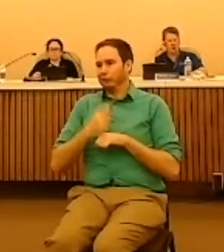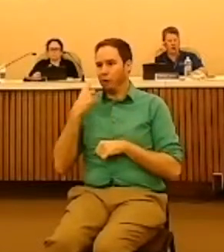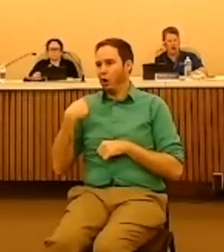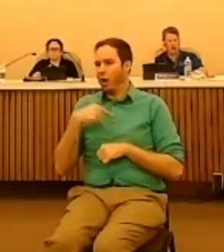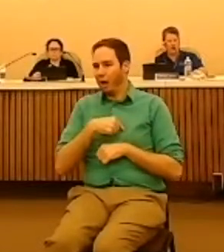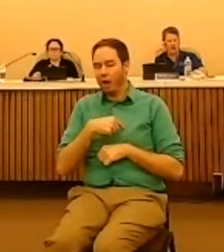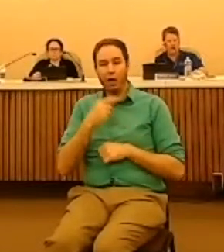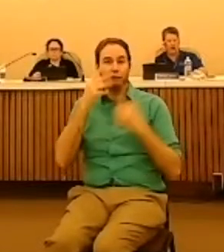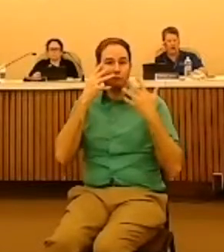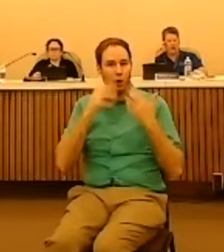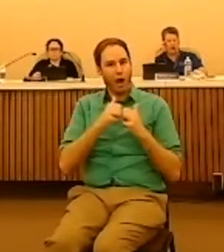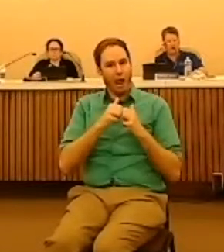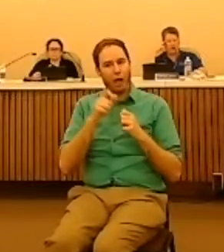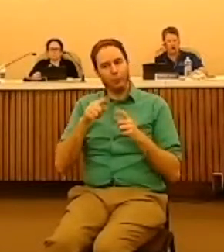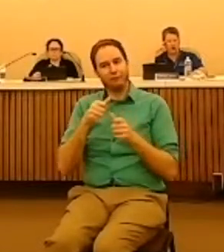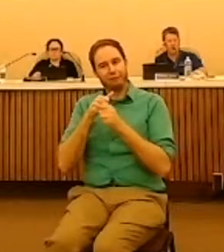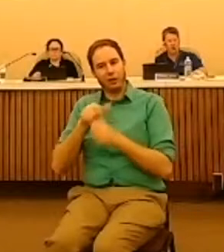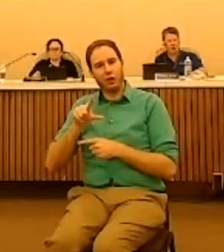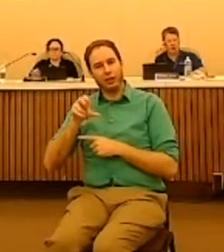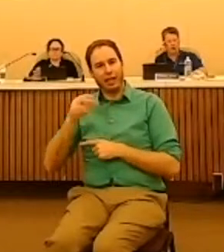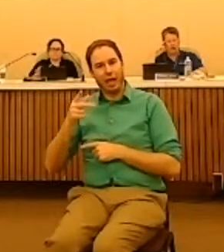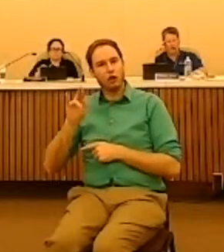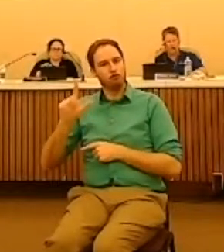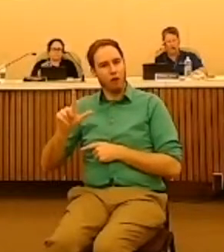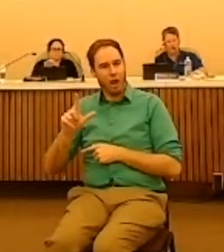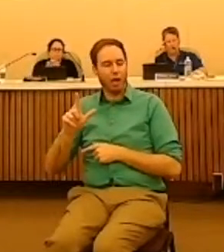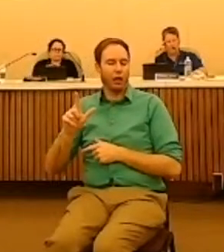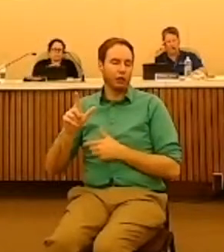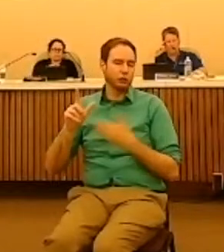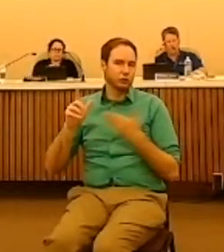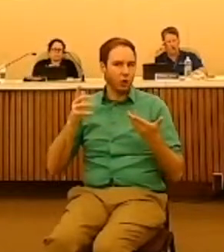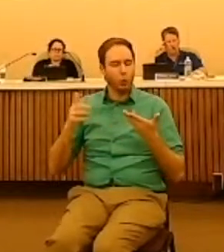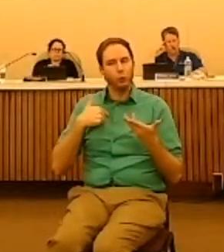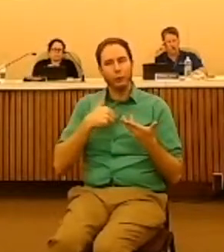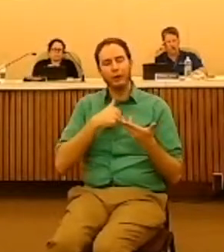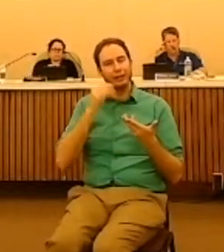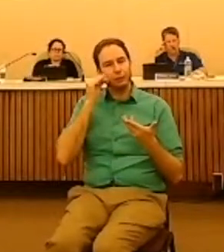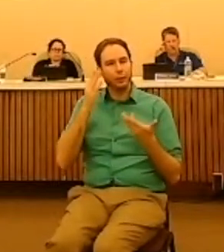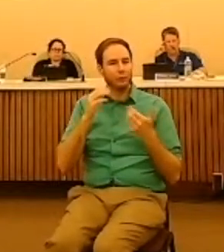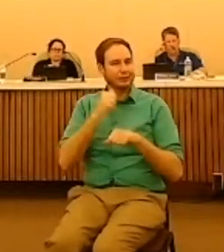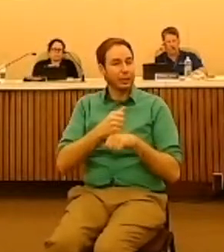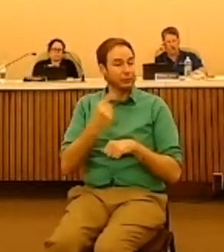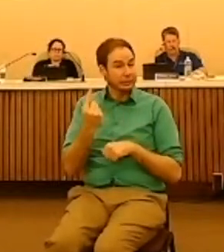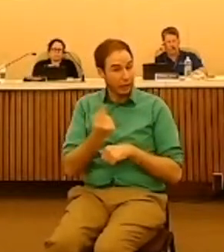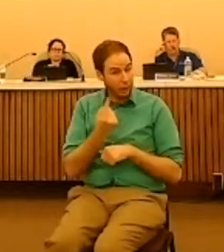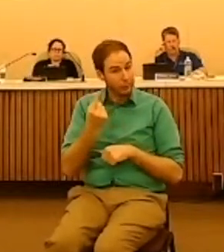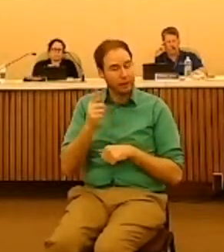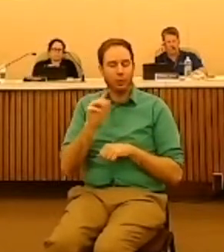there today is by the Lehigh Valley Trail. Right. So